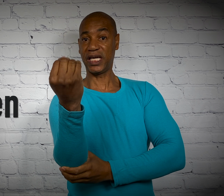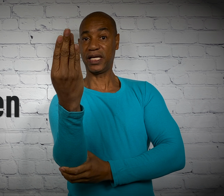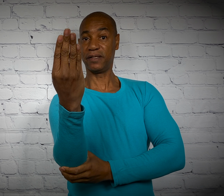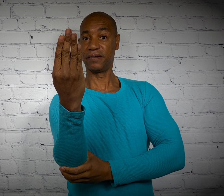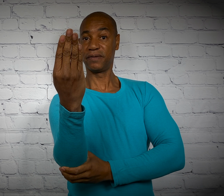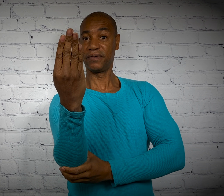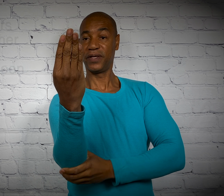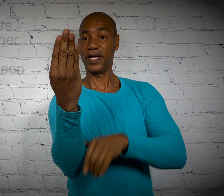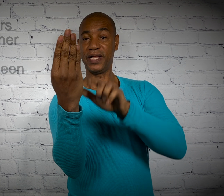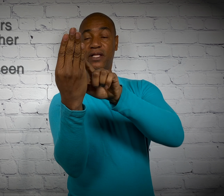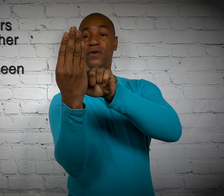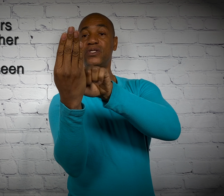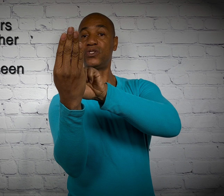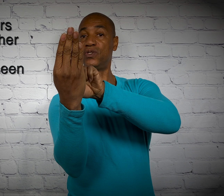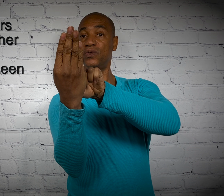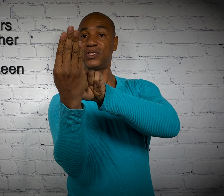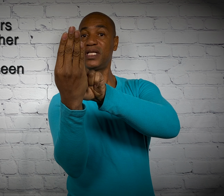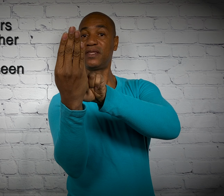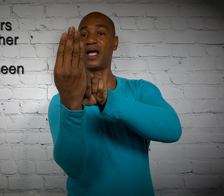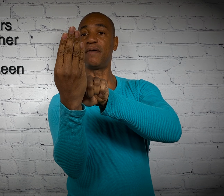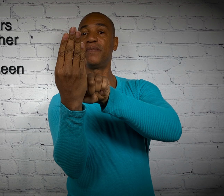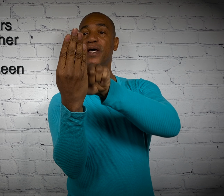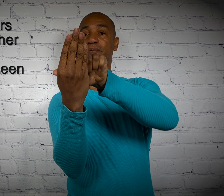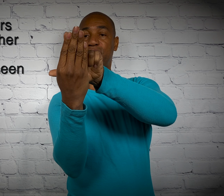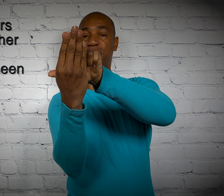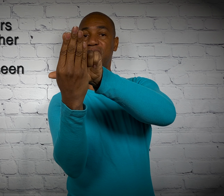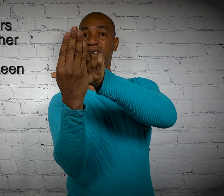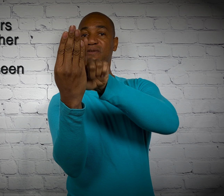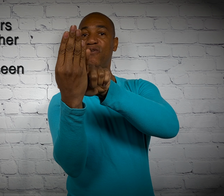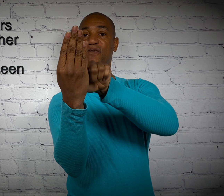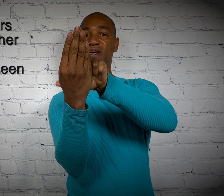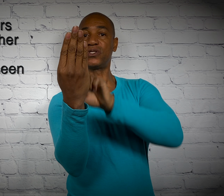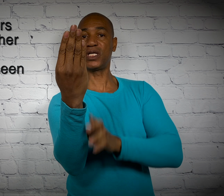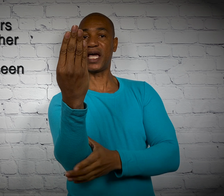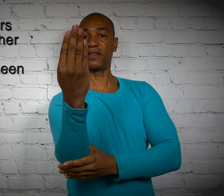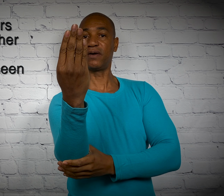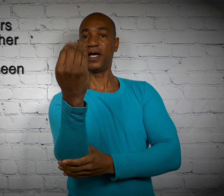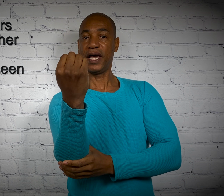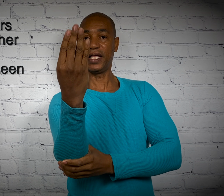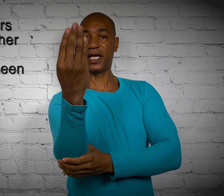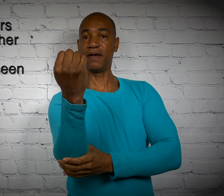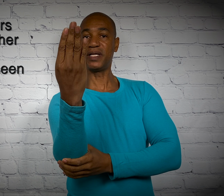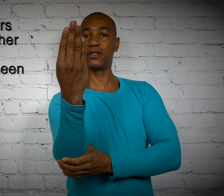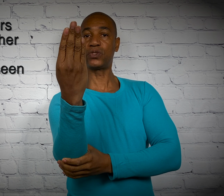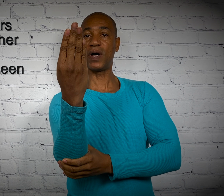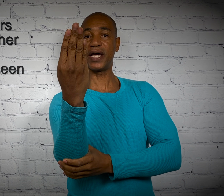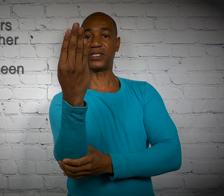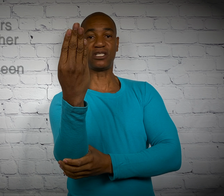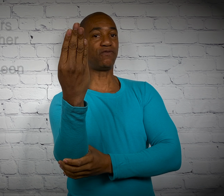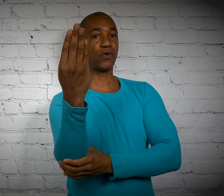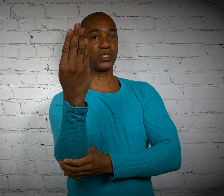14. Now notice you don't see the thumb, but you see these 4 fingers together and they come down twice. That's